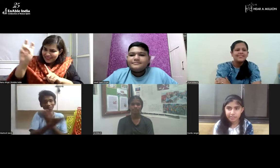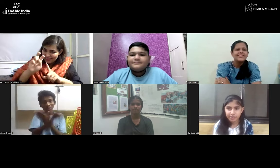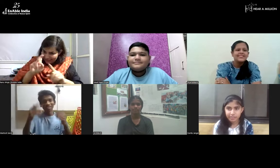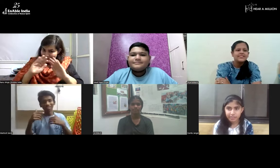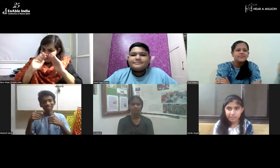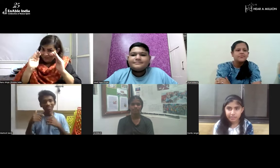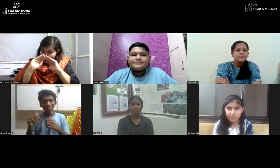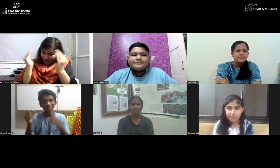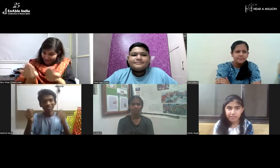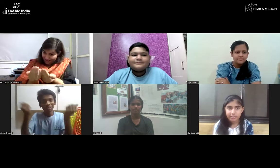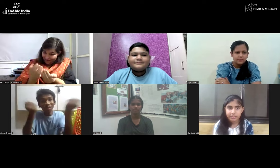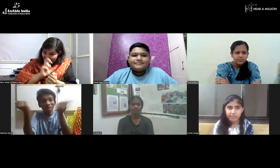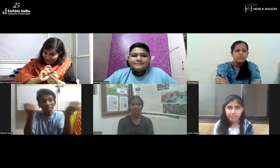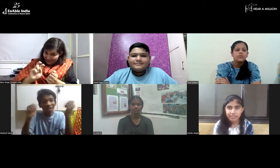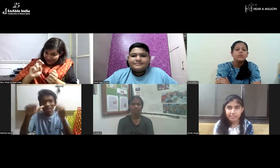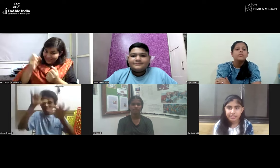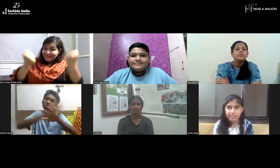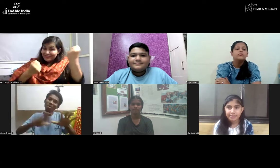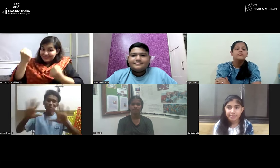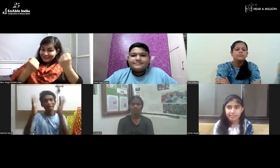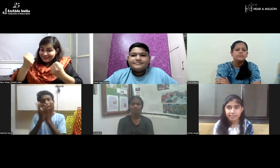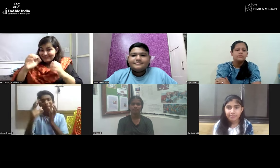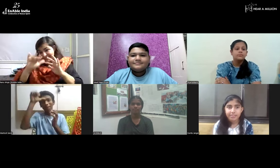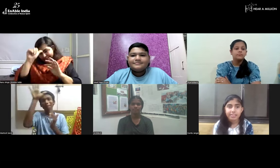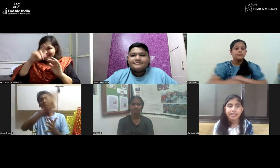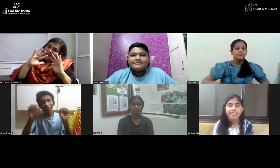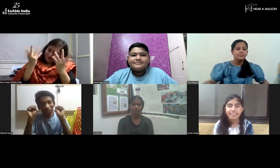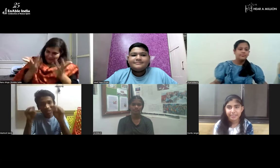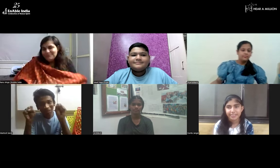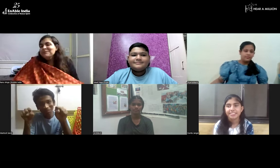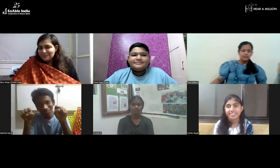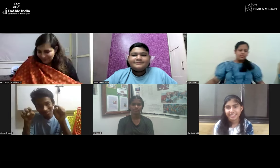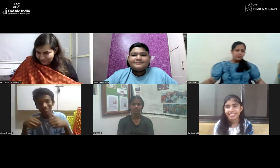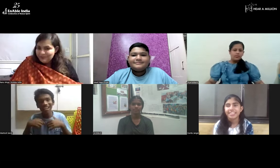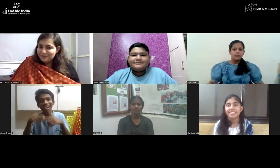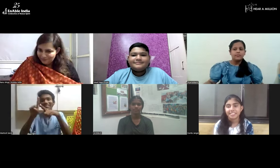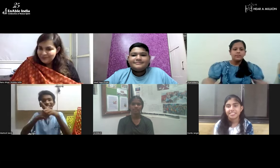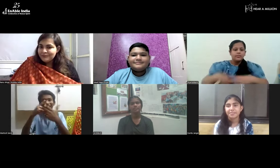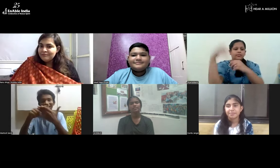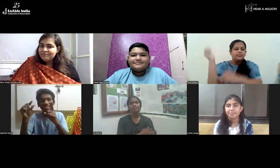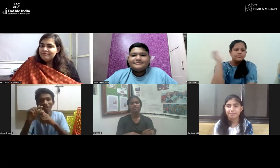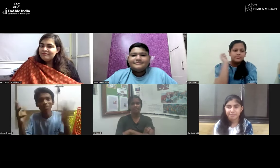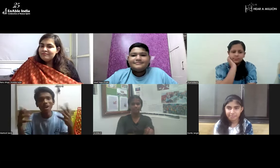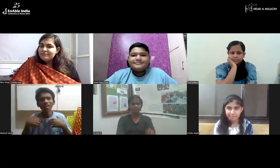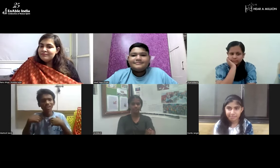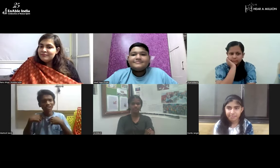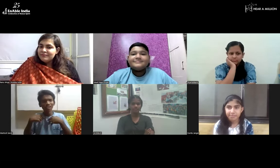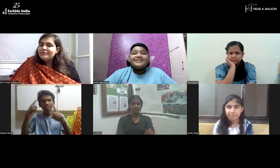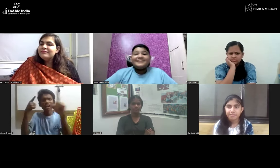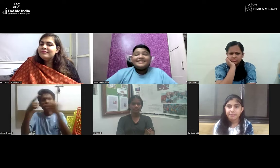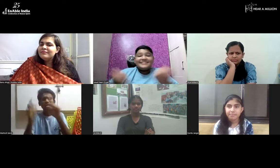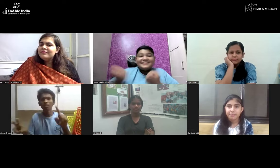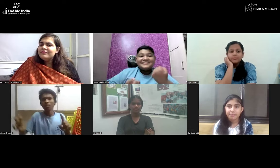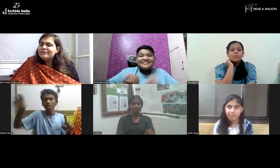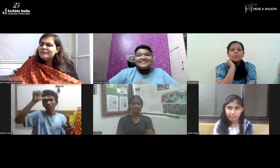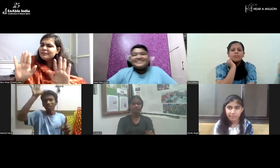Okay, okay, okay. How about Ria? Mantosh. So Mantosh. How about Mantosh? I would just like to add my